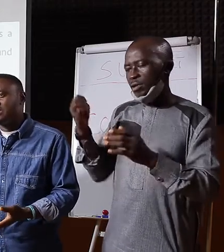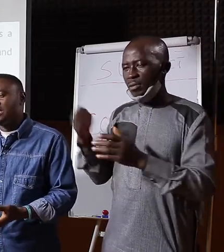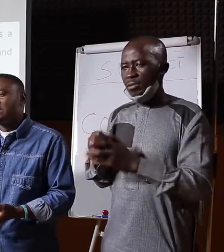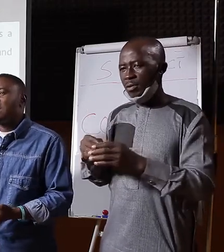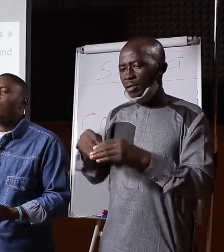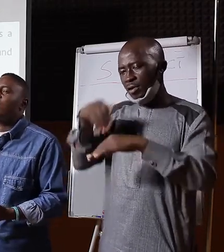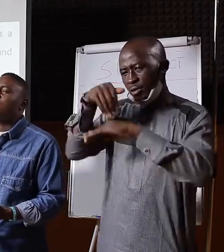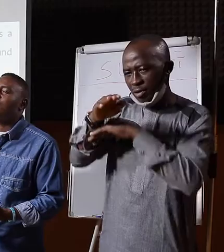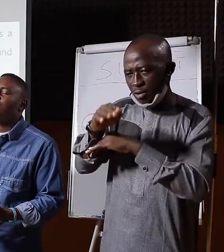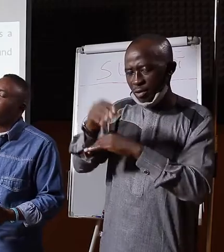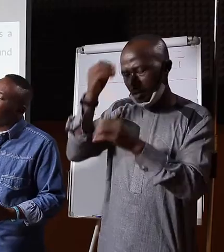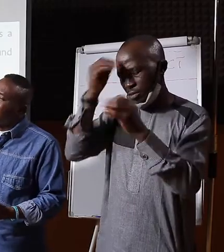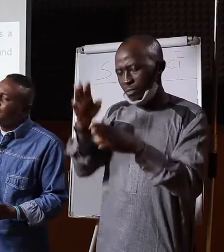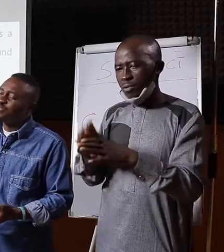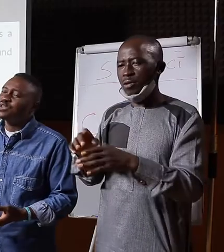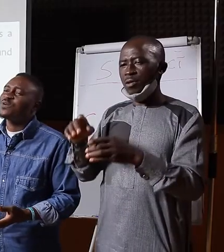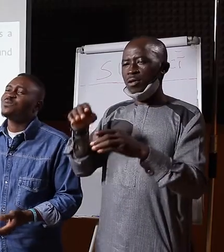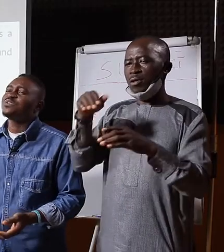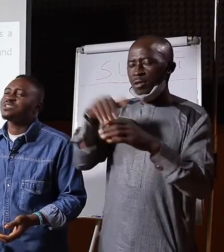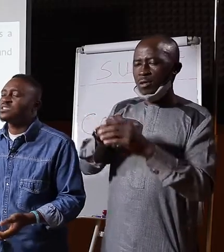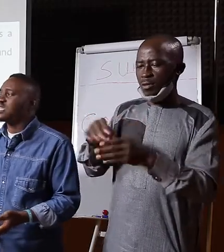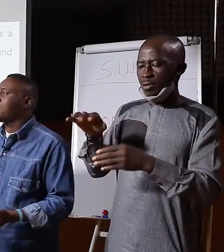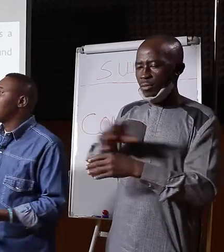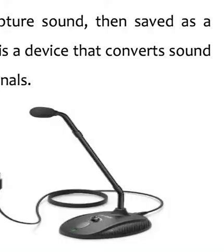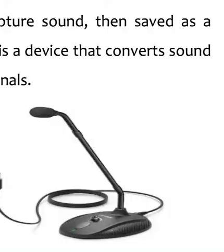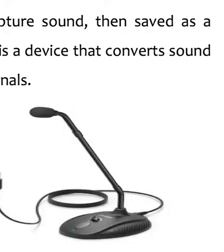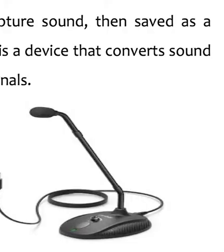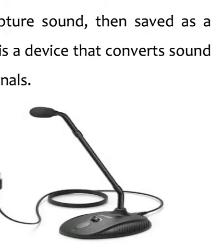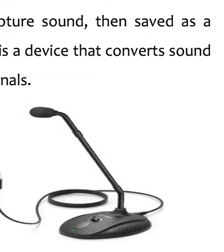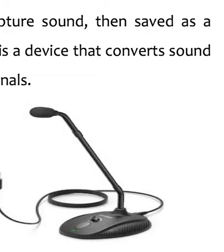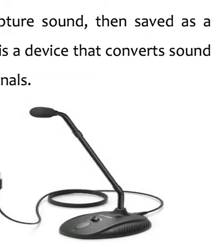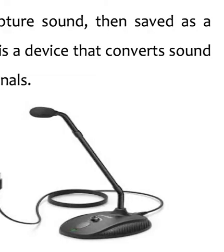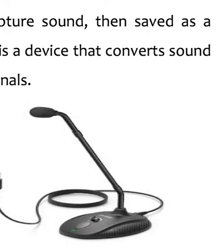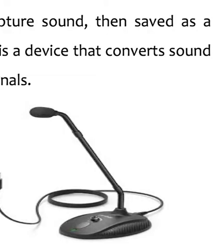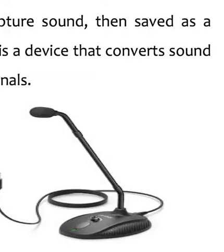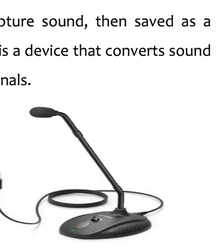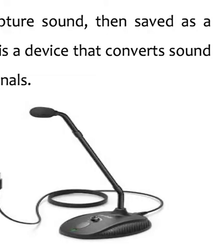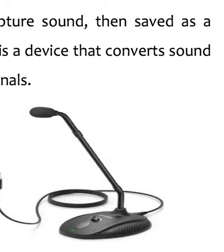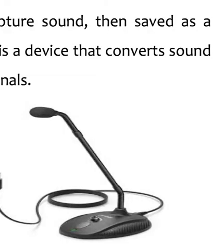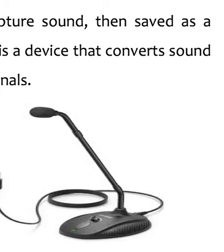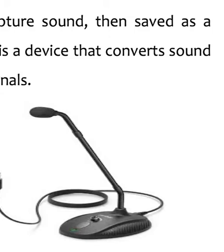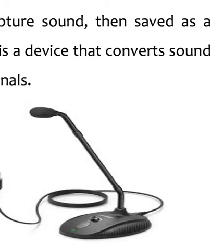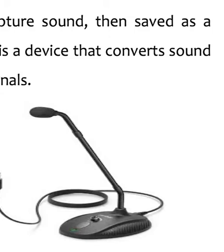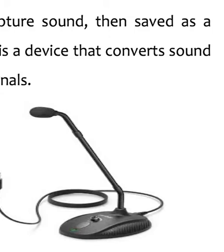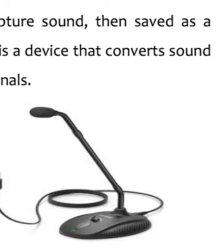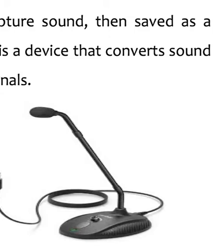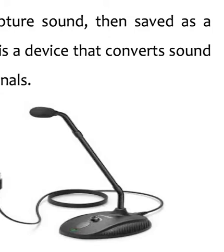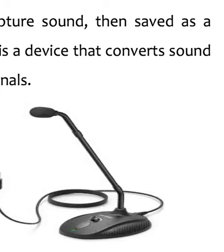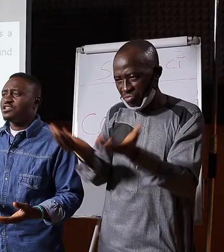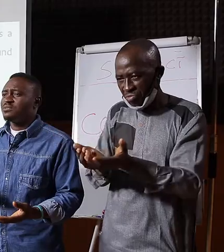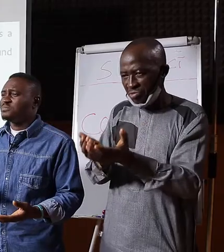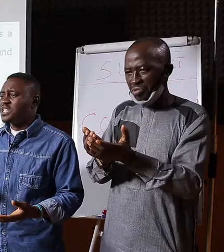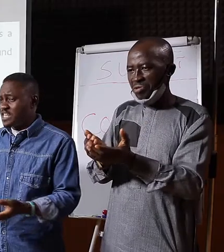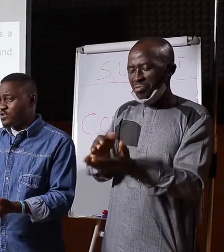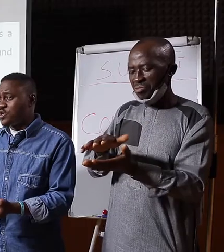dishing what? Data or information into the computer system. And they come in different sizes, different shapes,